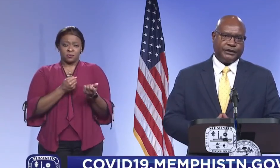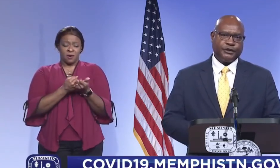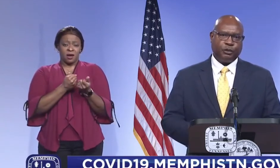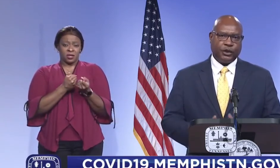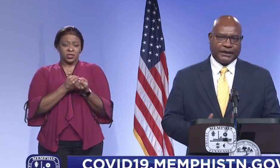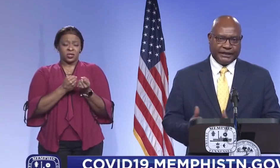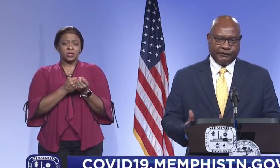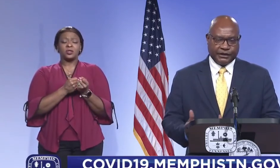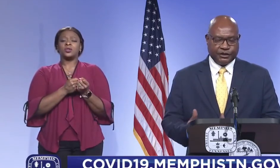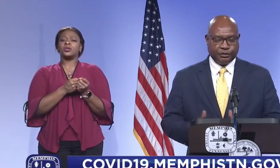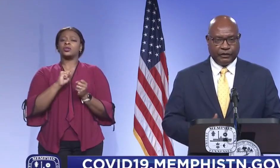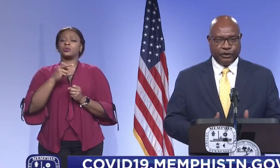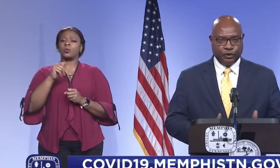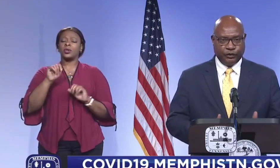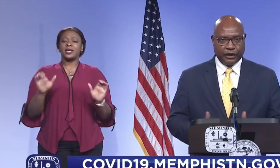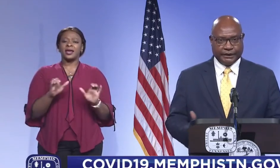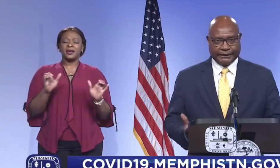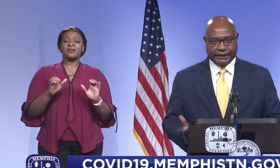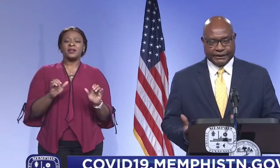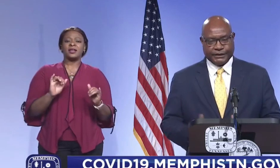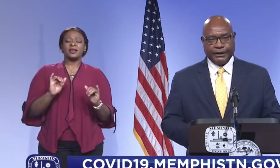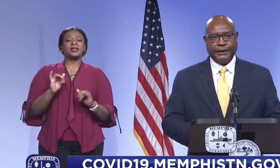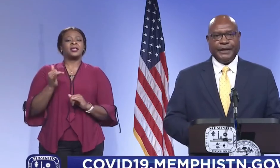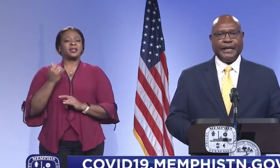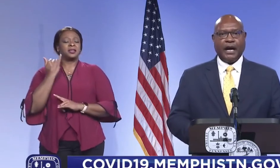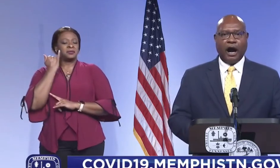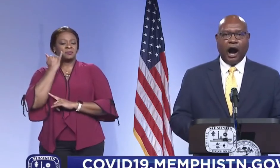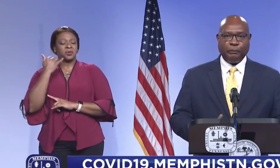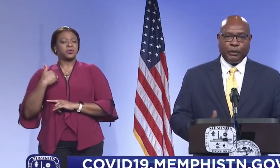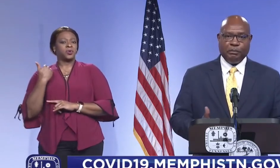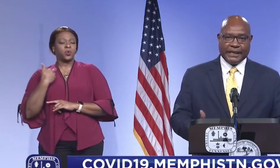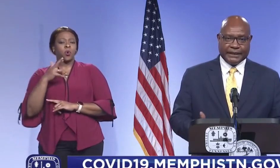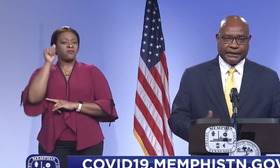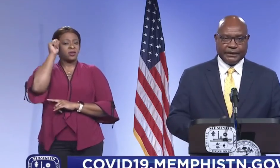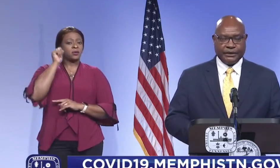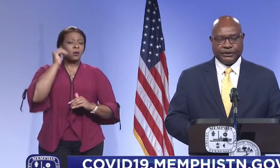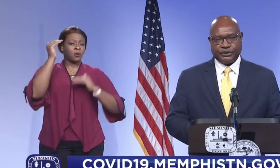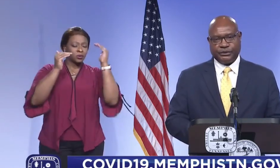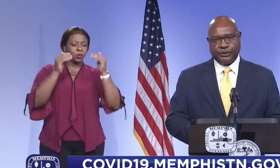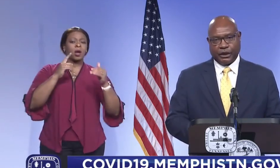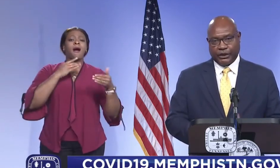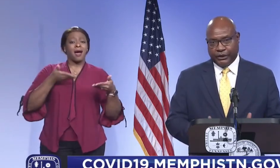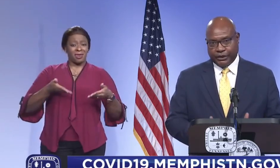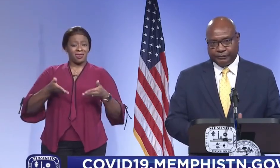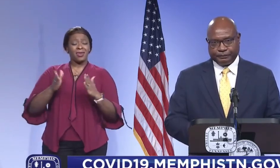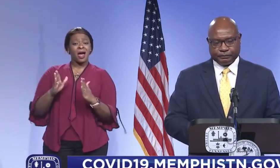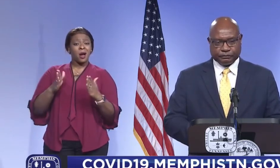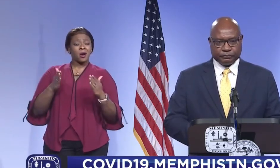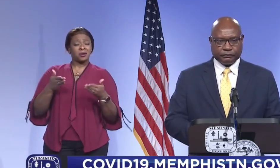non-school-sponsored sports activities, whether youth or adults, are permitted to occur.